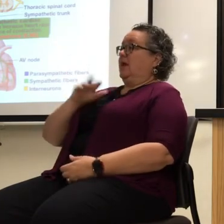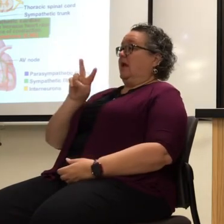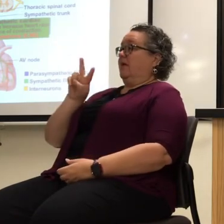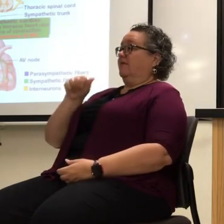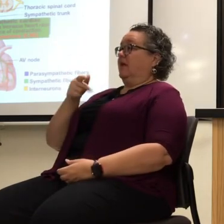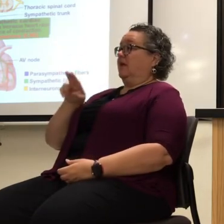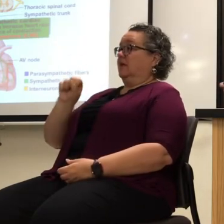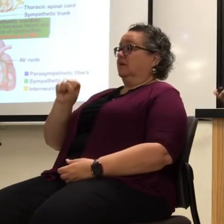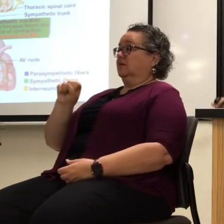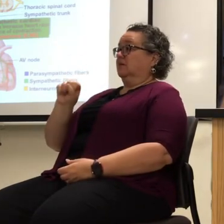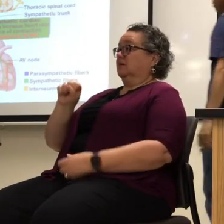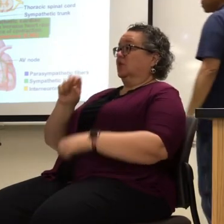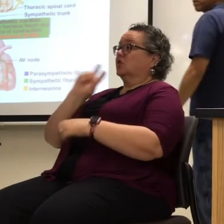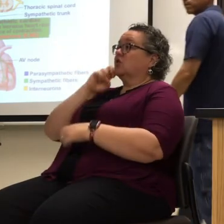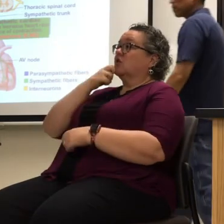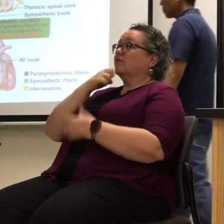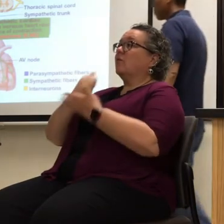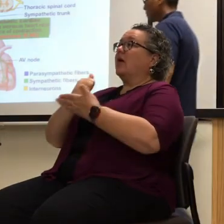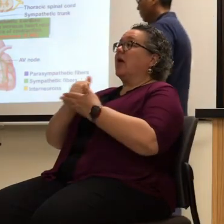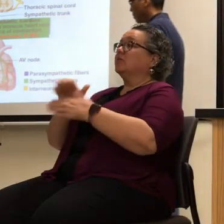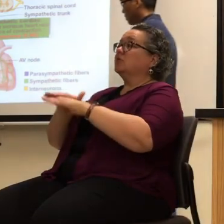nerve helps slow the heart rate down.